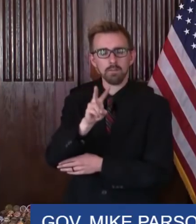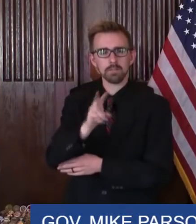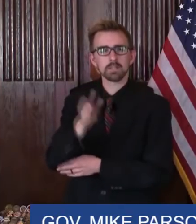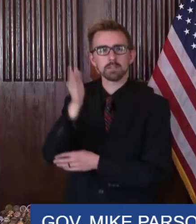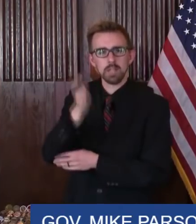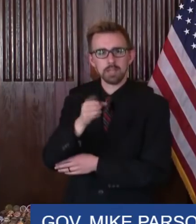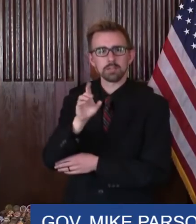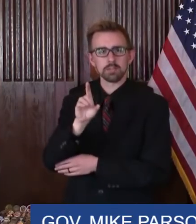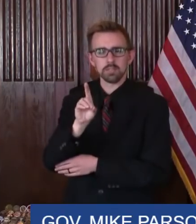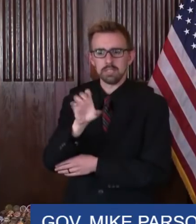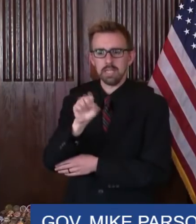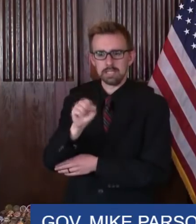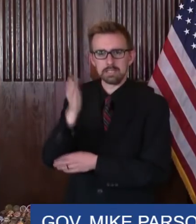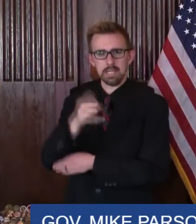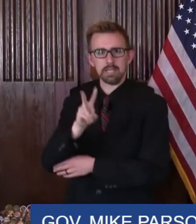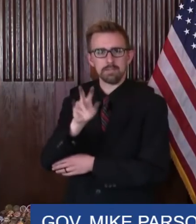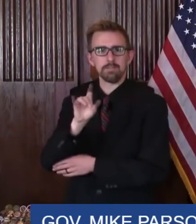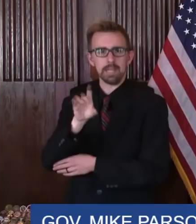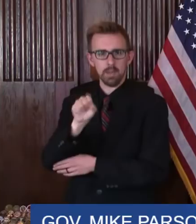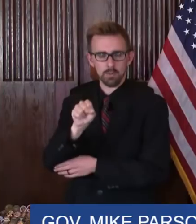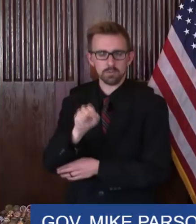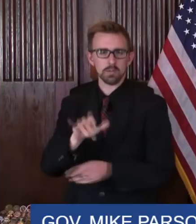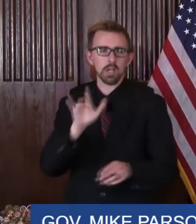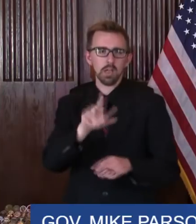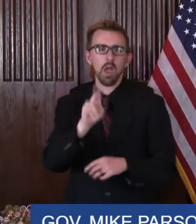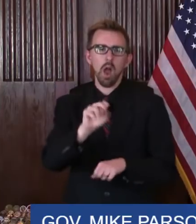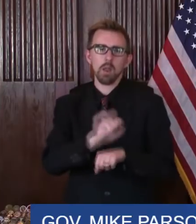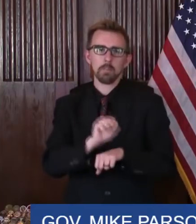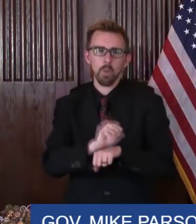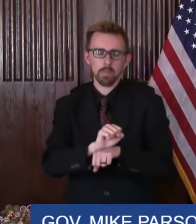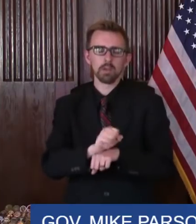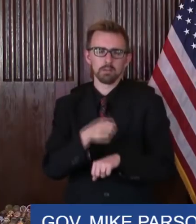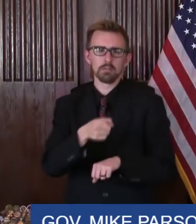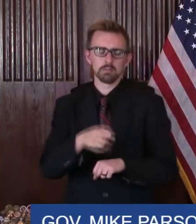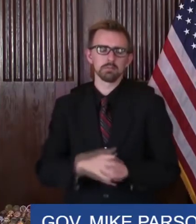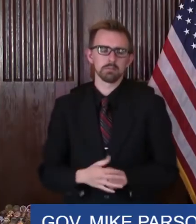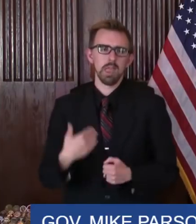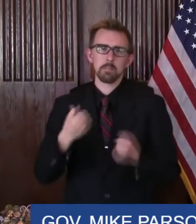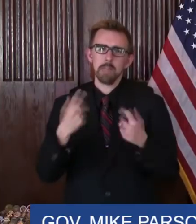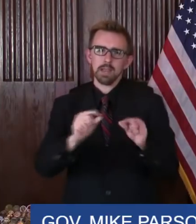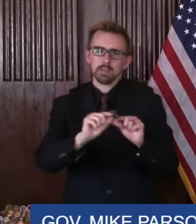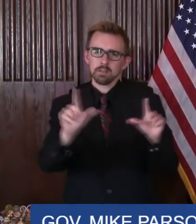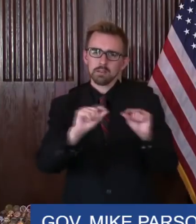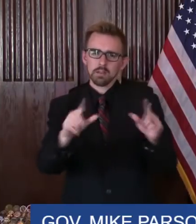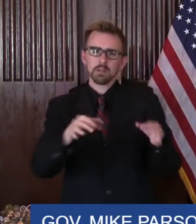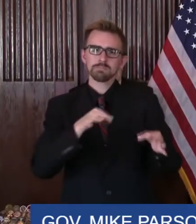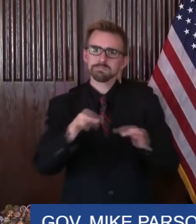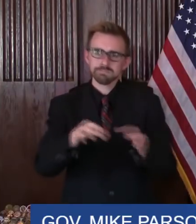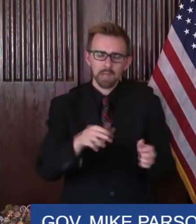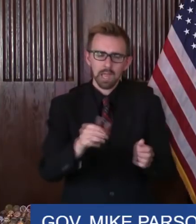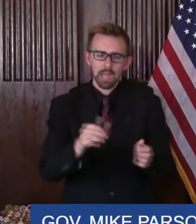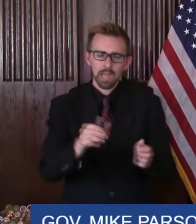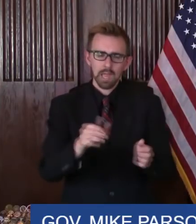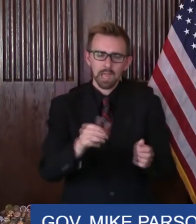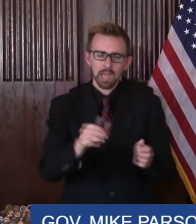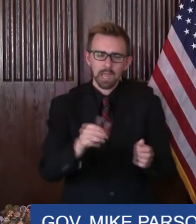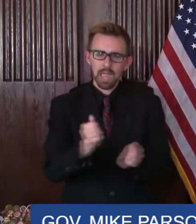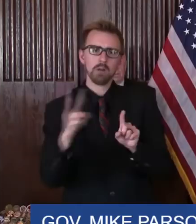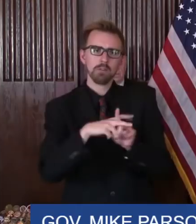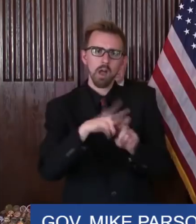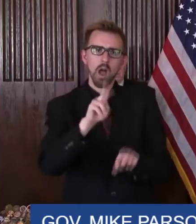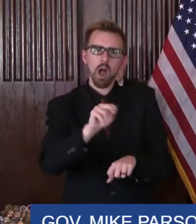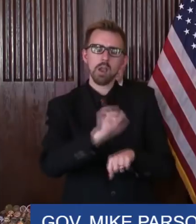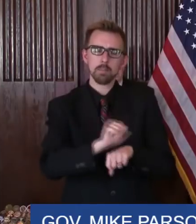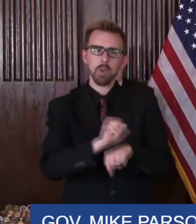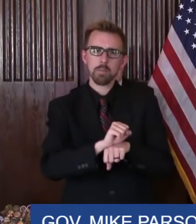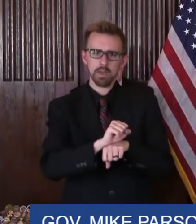labor.mo.gov/des/videos or click on the unemployed worker menu on our website. There are a variety of videos that walk through everything from how to file an unemployment